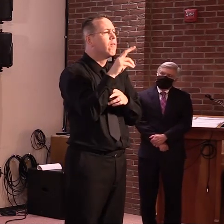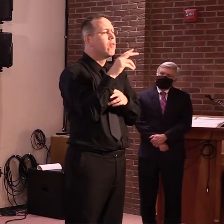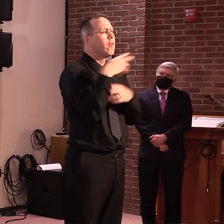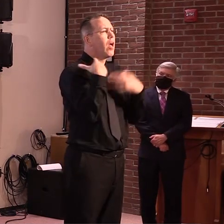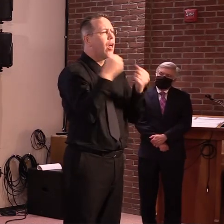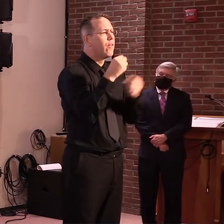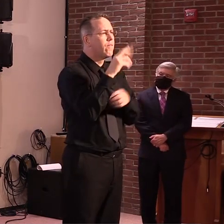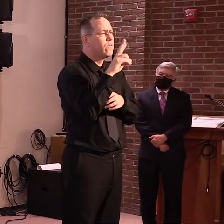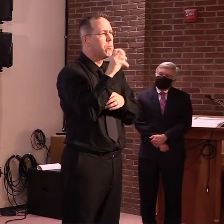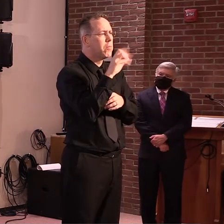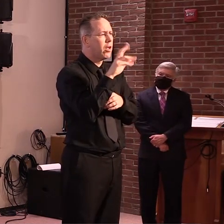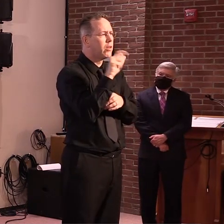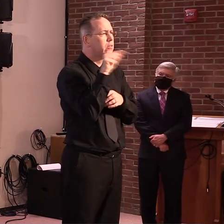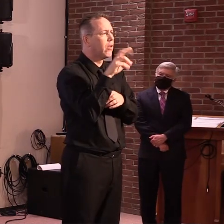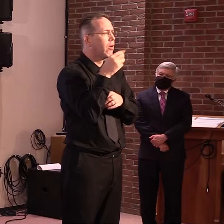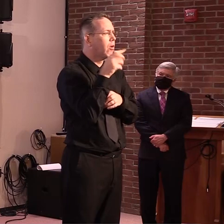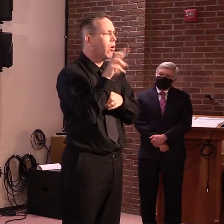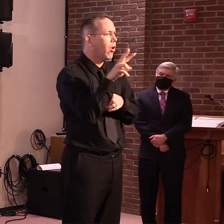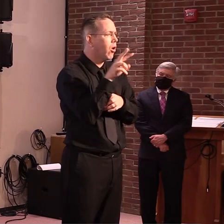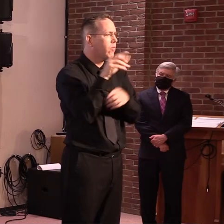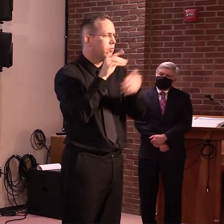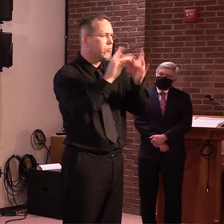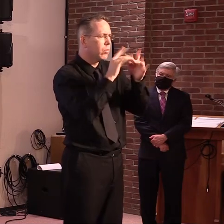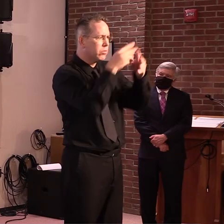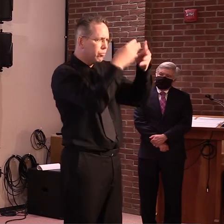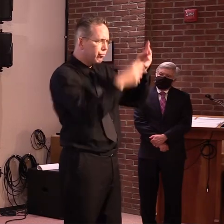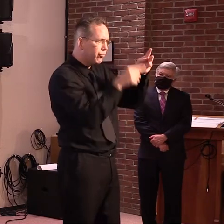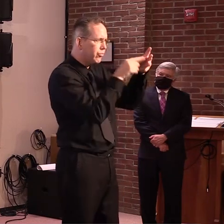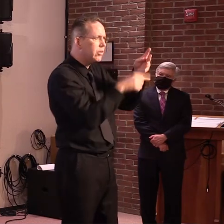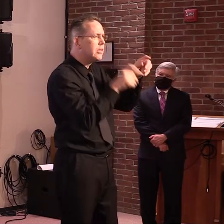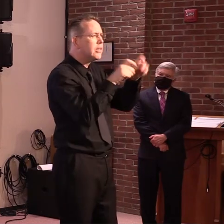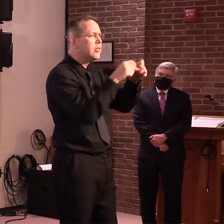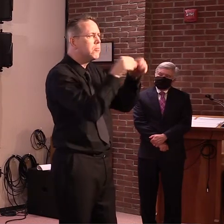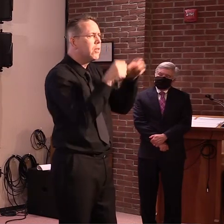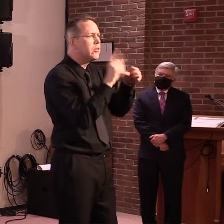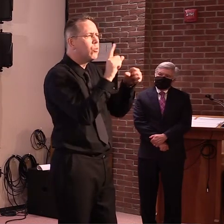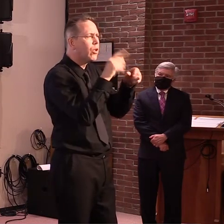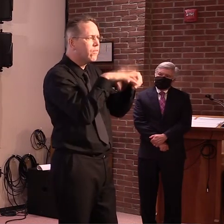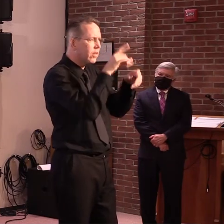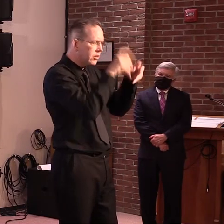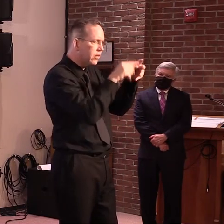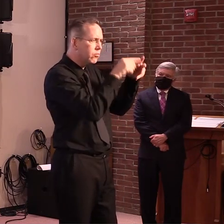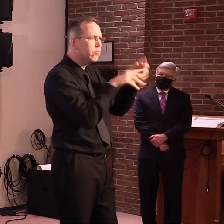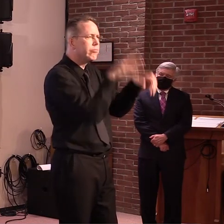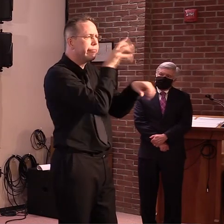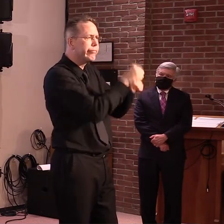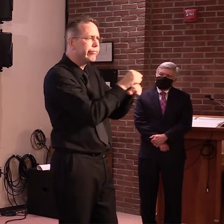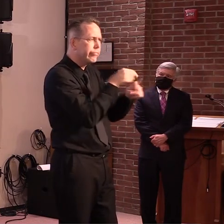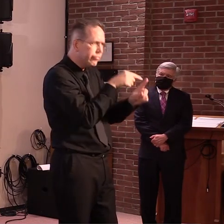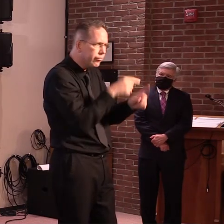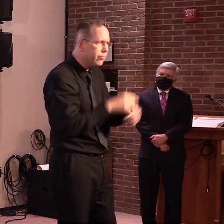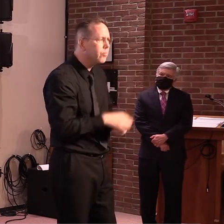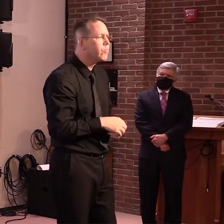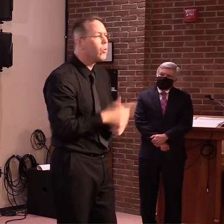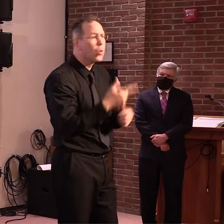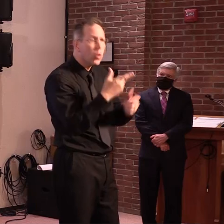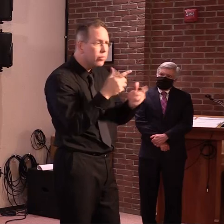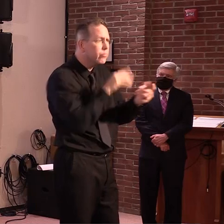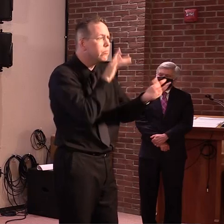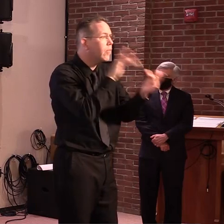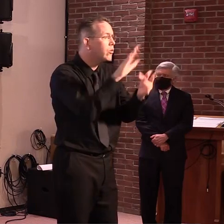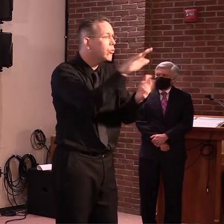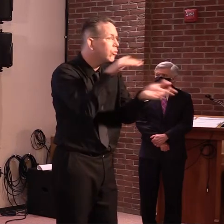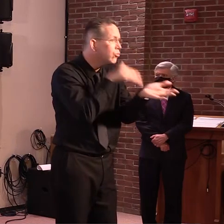pop-ups are located on what particular days, and connect with your own healthcare providers as needed. Thank